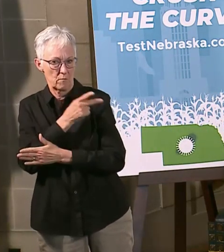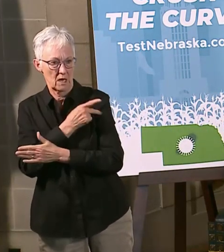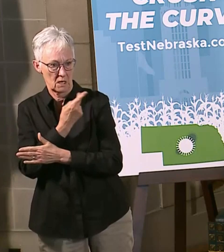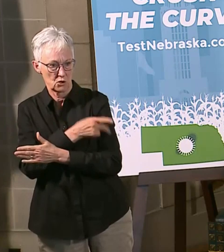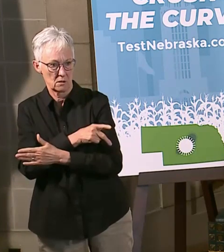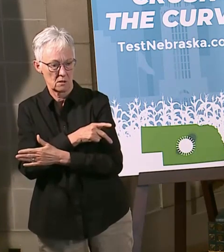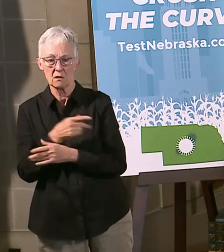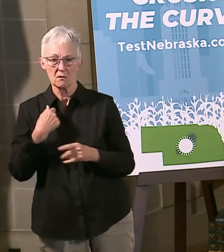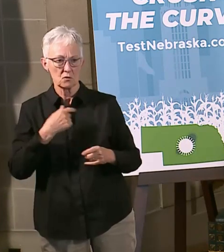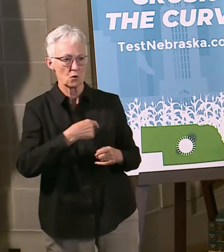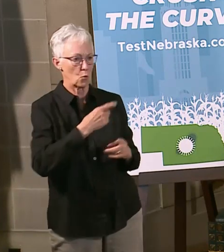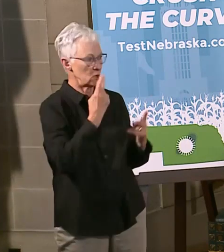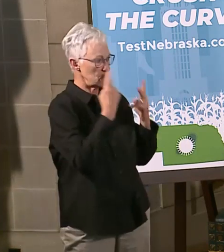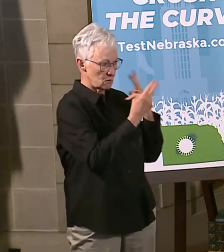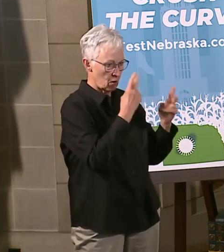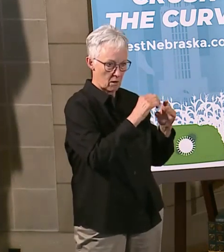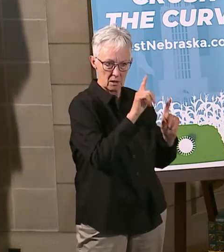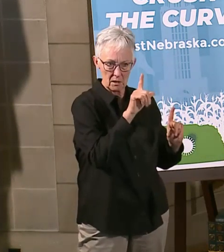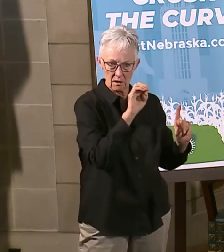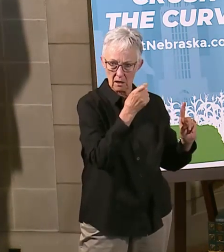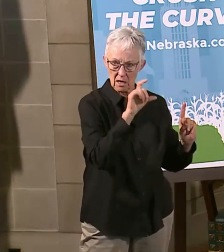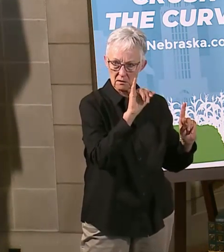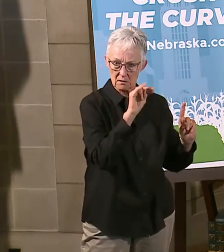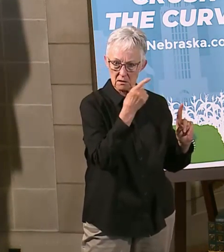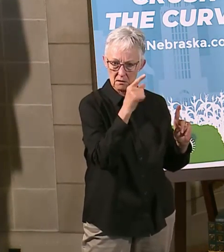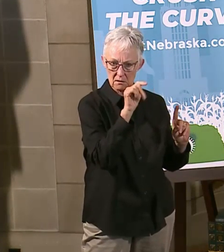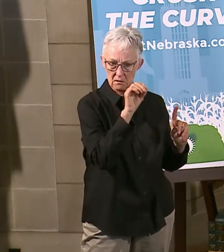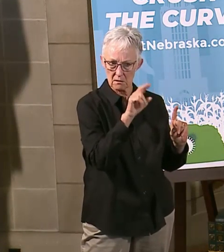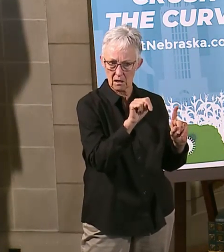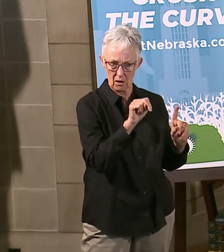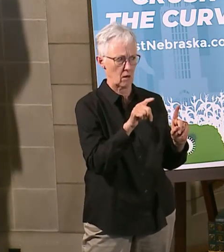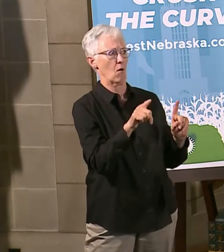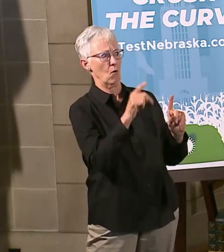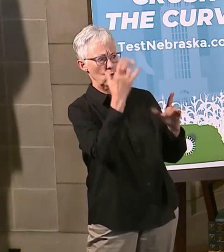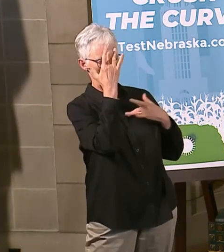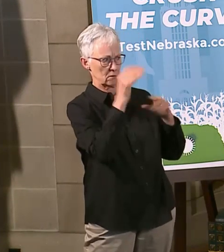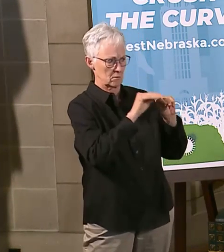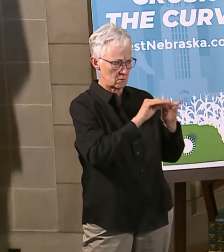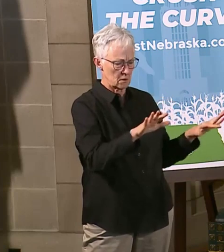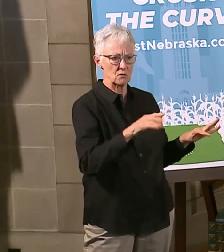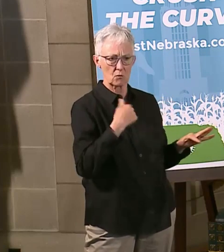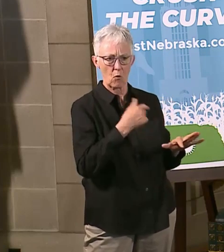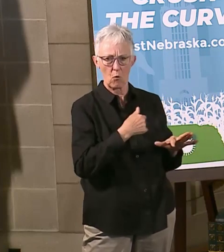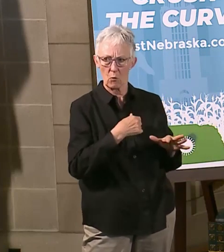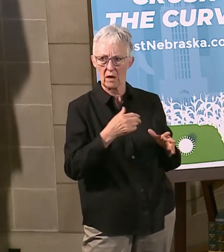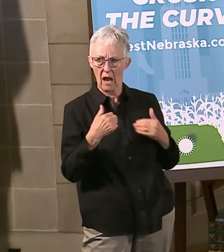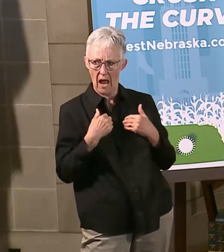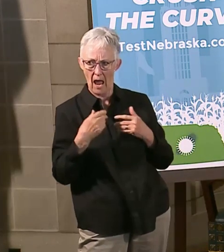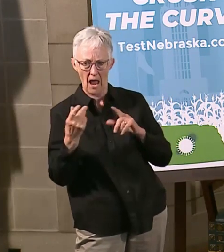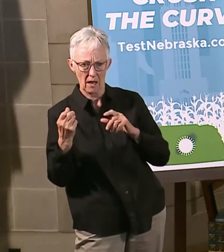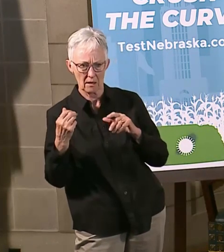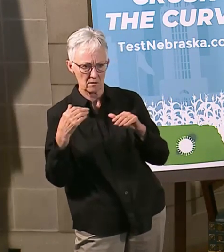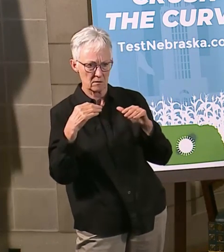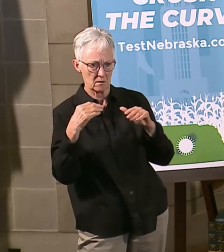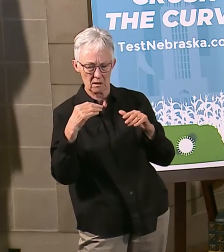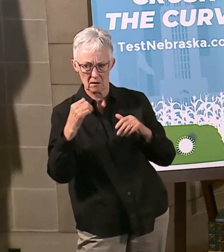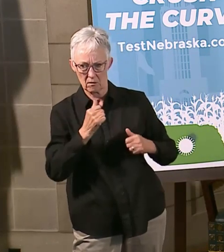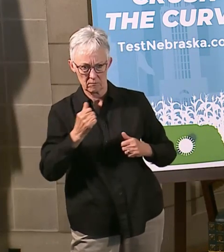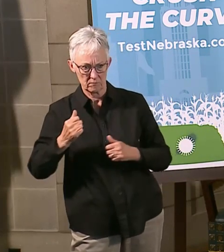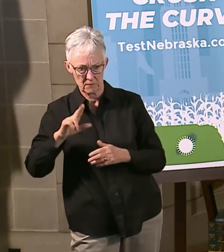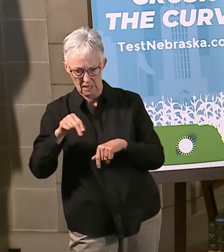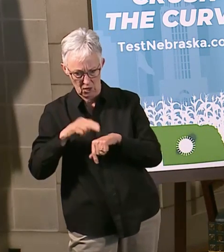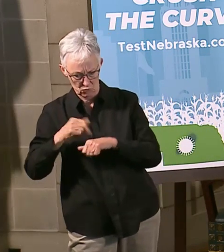early warning sign. And so we mobilized resources to be able to work with the hospital systems, and they're all working very, very hard. They're doing a